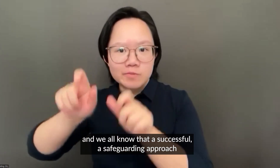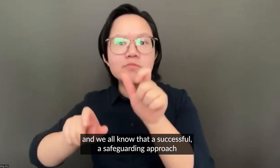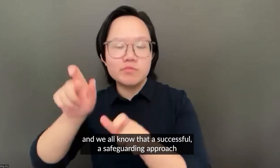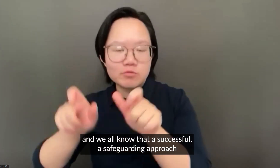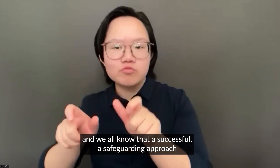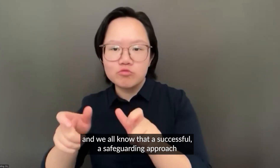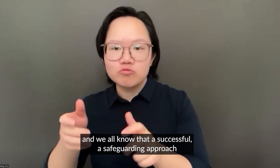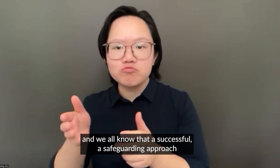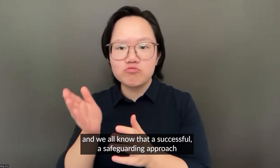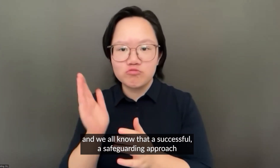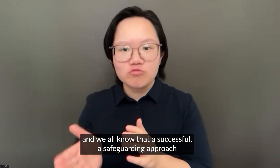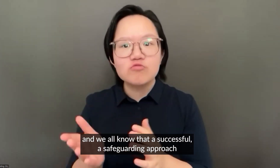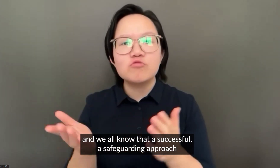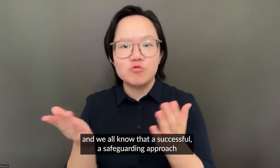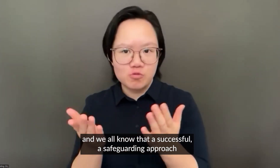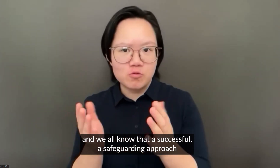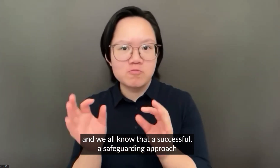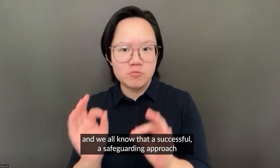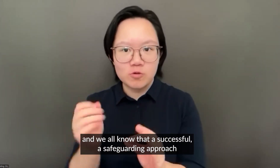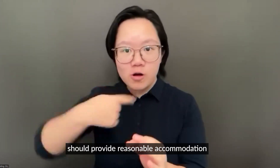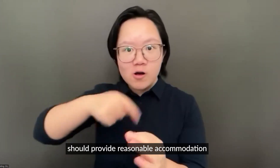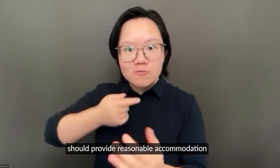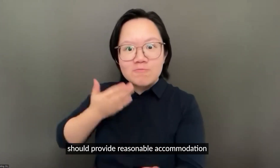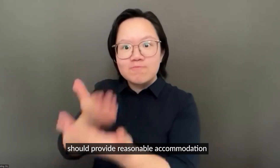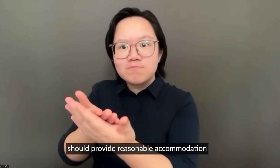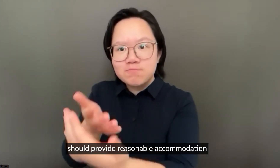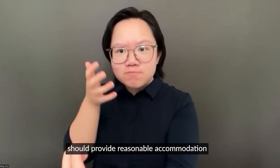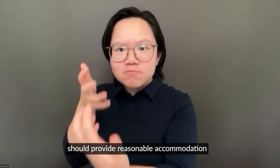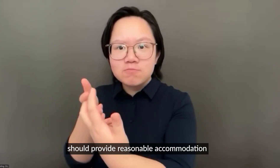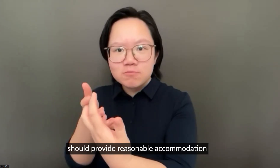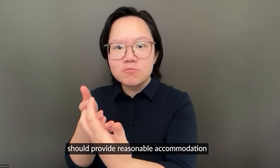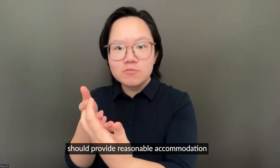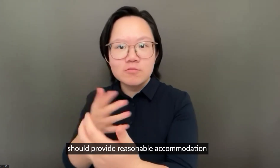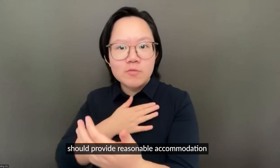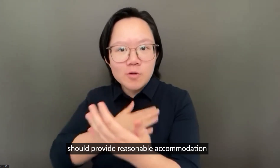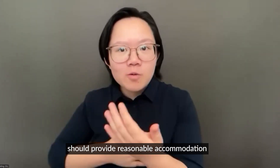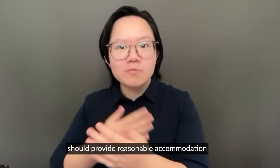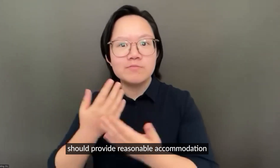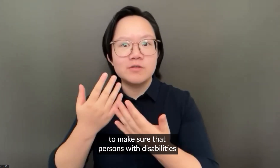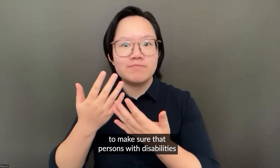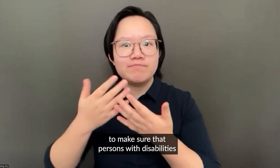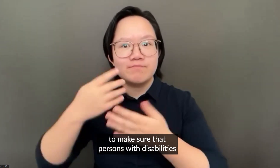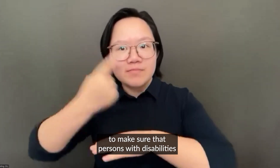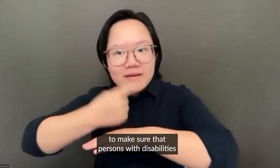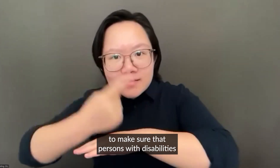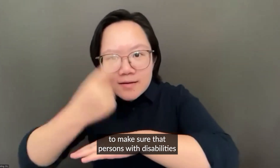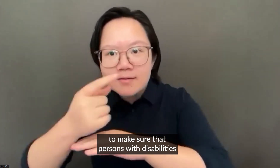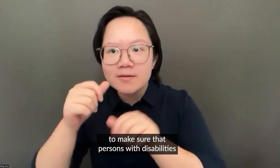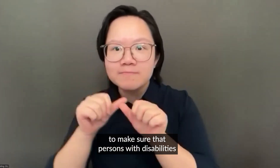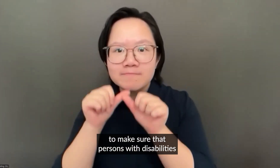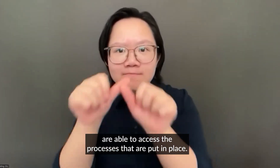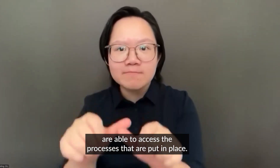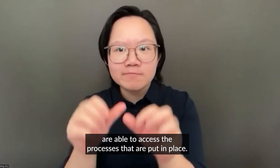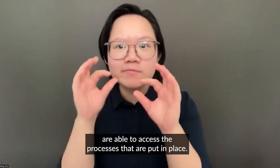a successful safeguarding approach should provide reasonable accommodation to make sure that persons